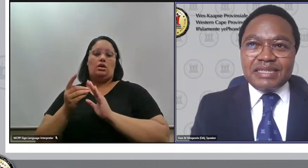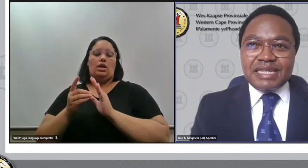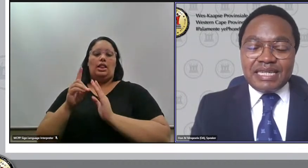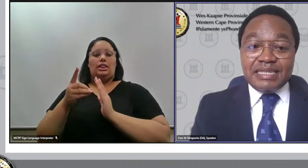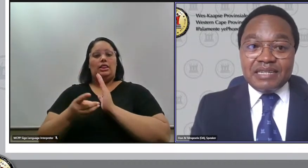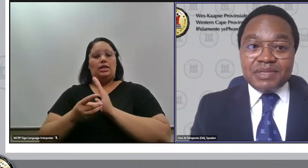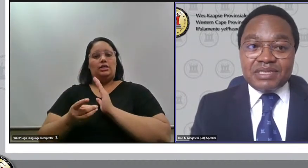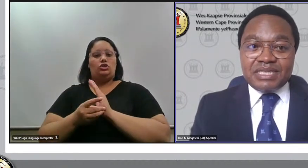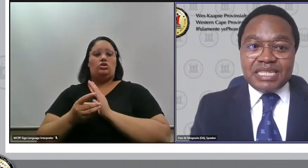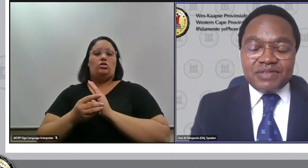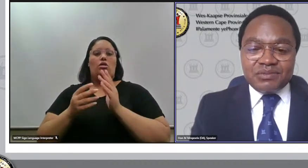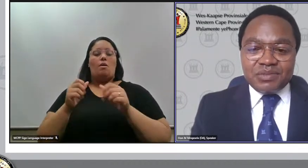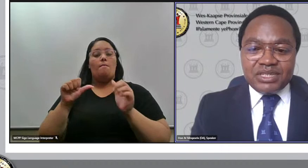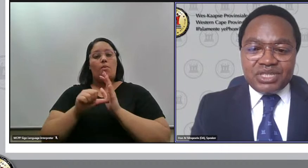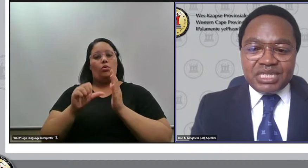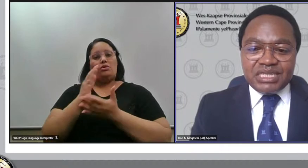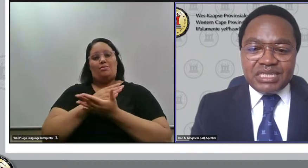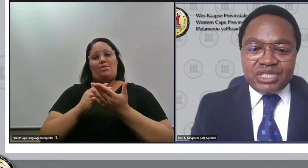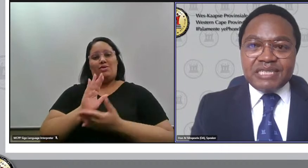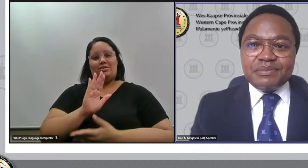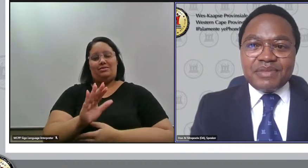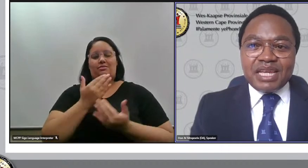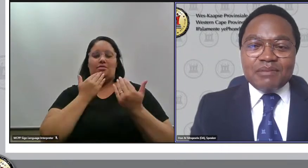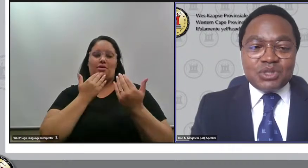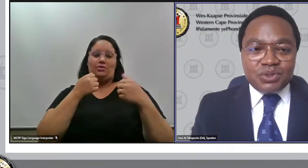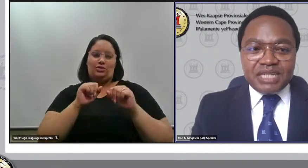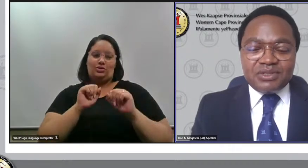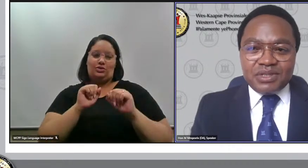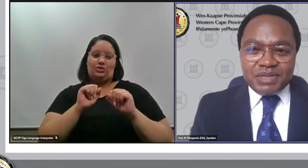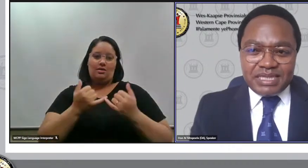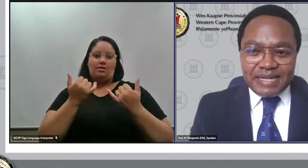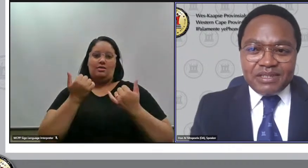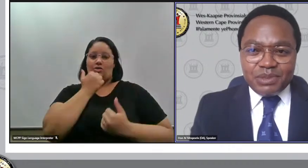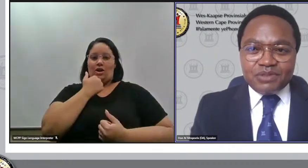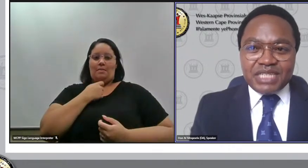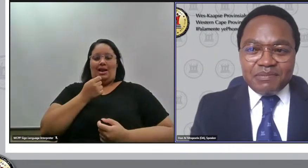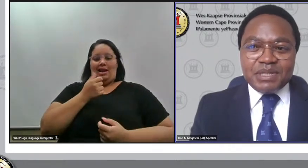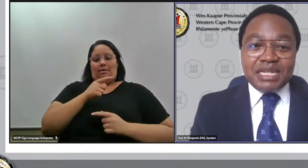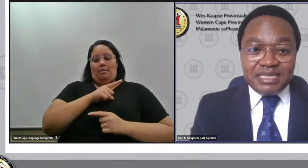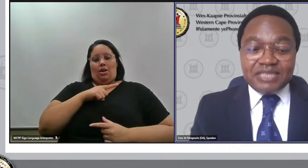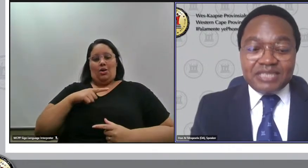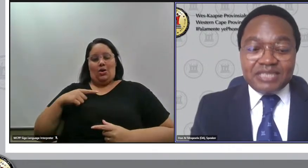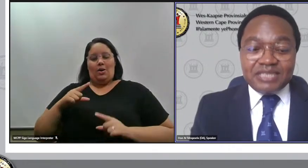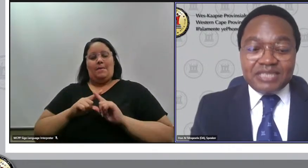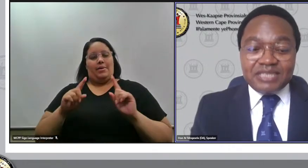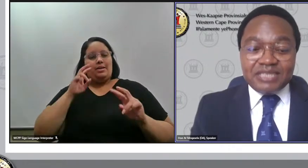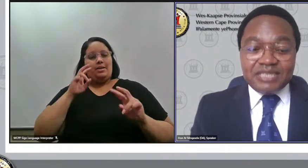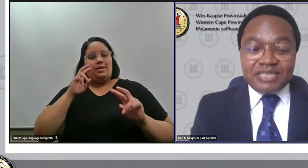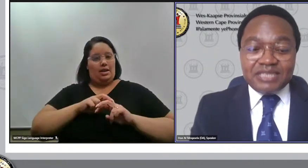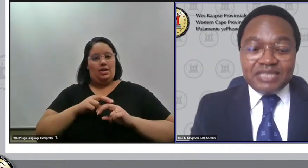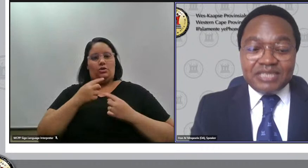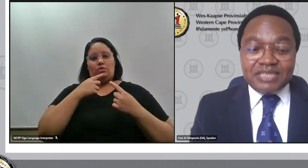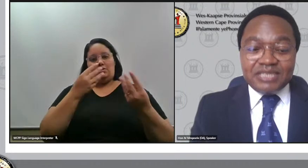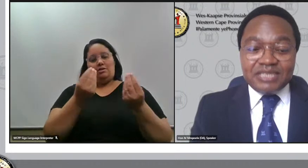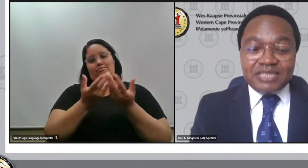the key elements. Thank you very much, Chair. I'm sorry I took a bit of time, but I needed to say these